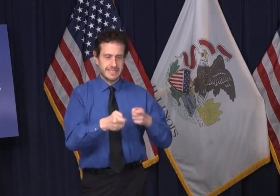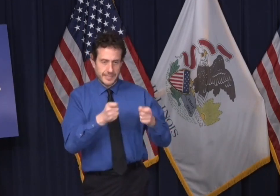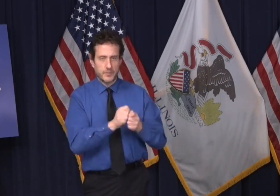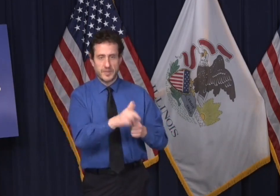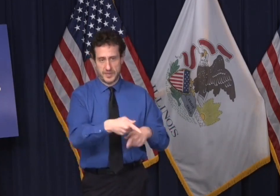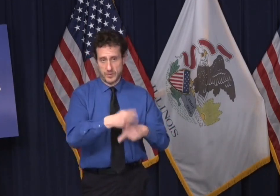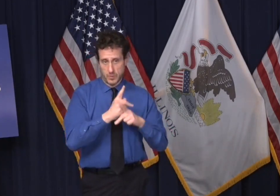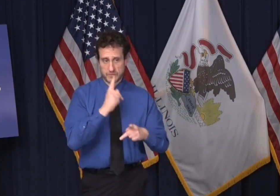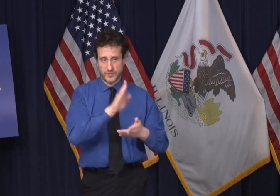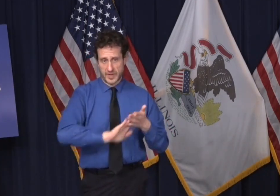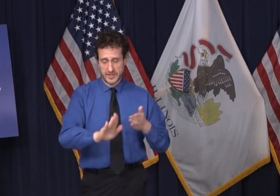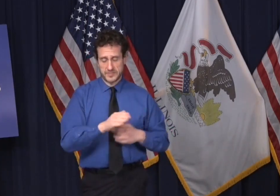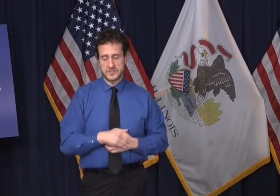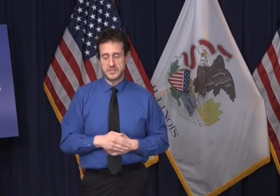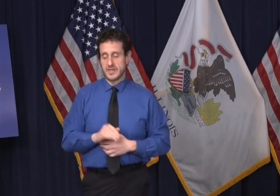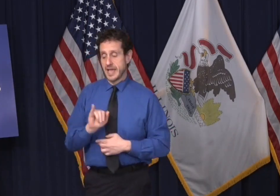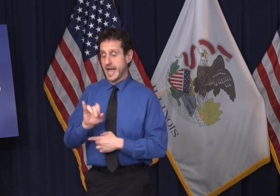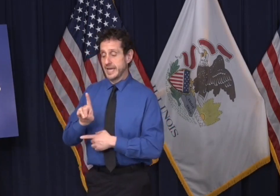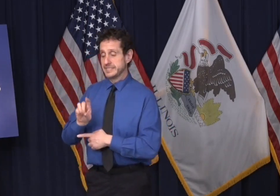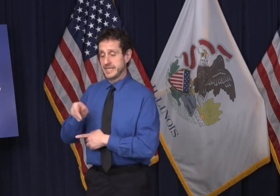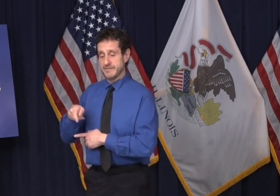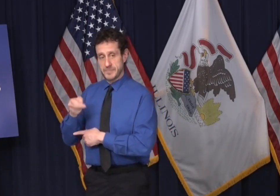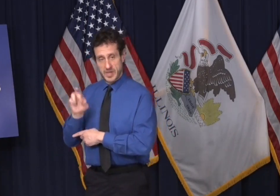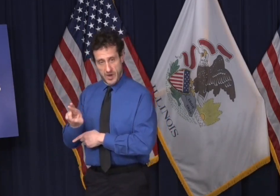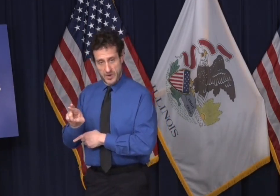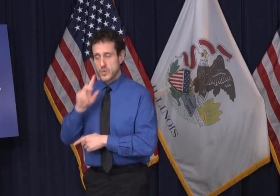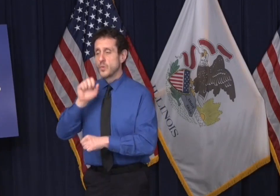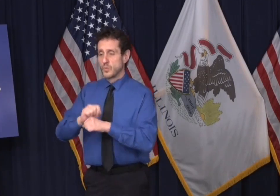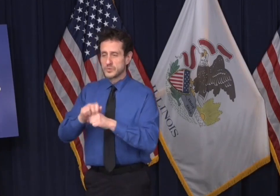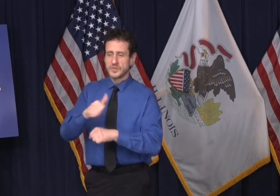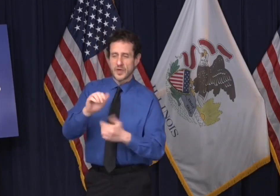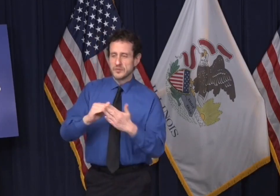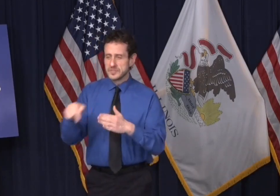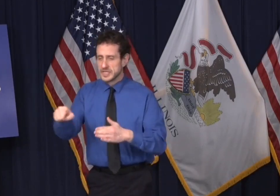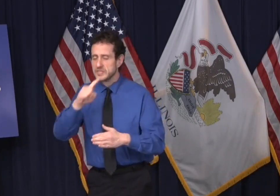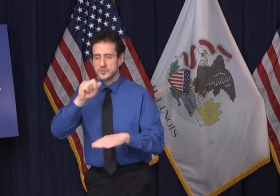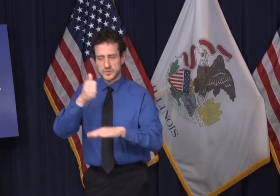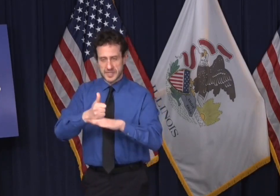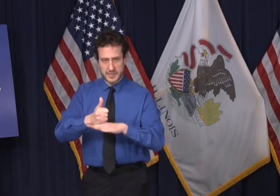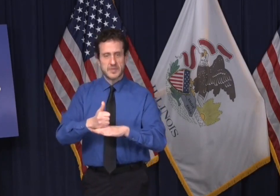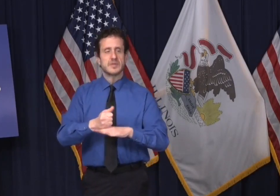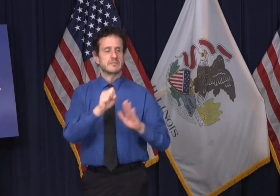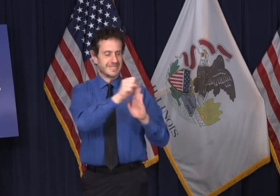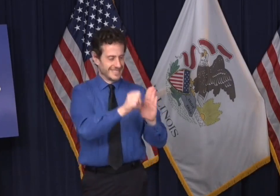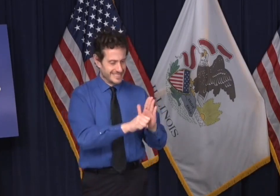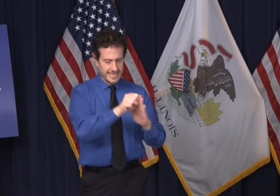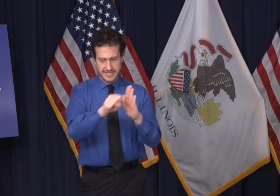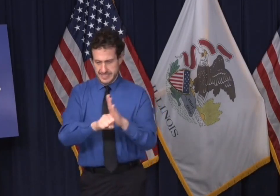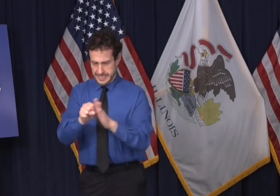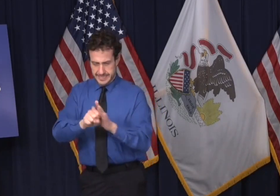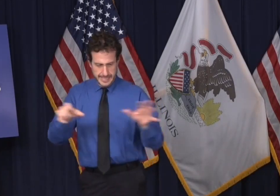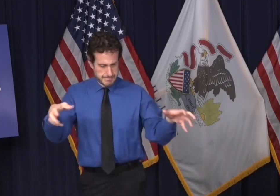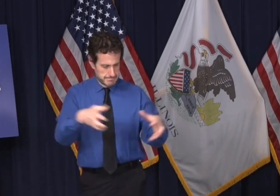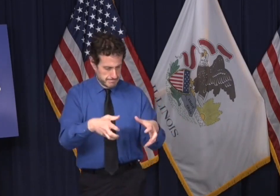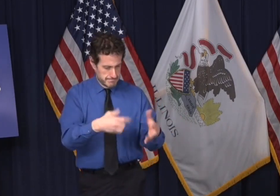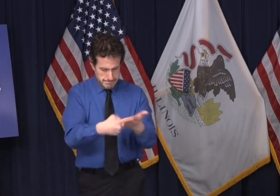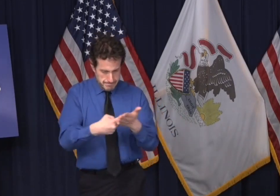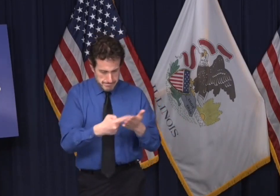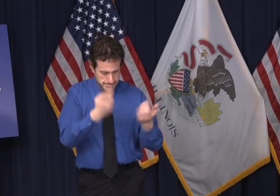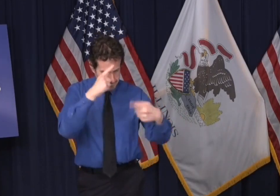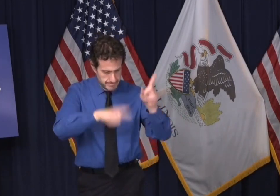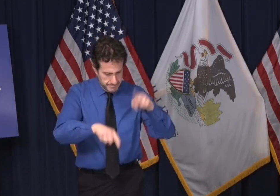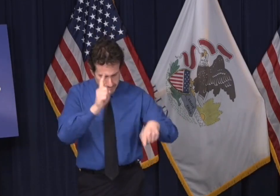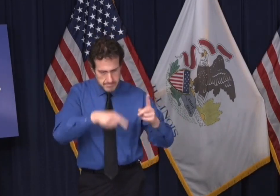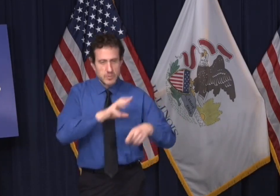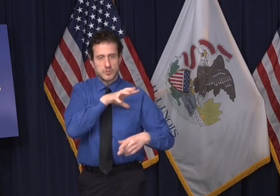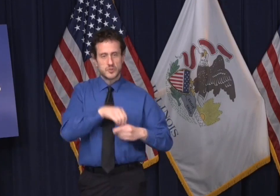other jurisdictions to create this multi-state agreement, which was negotiated to include borrowers in